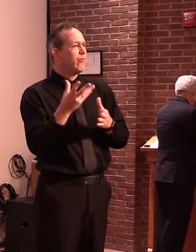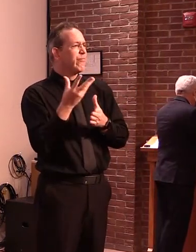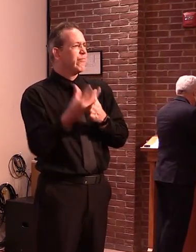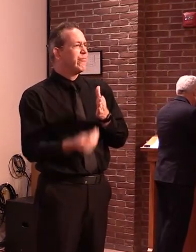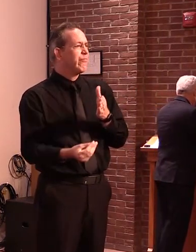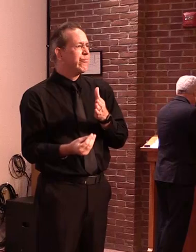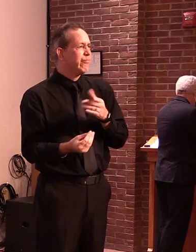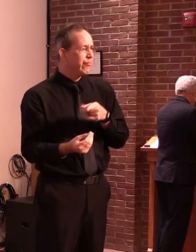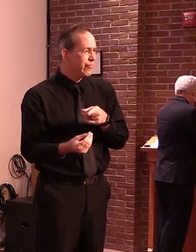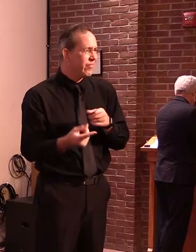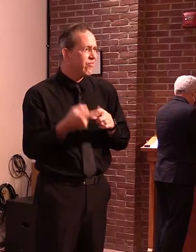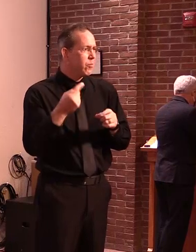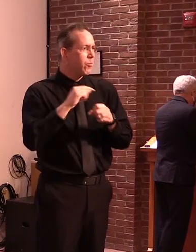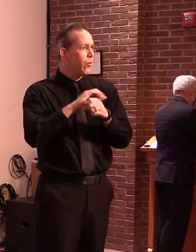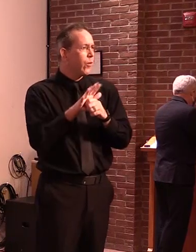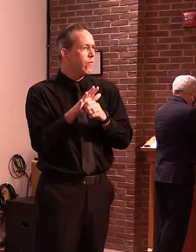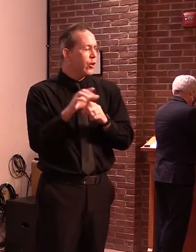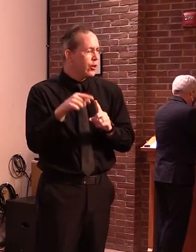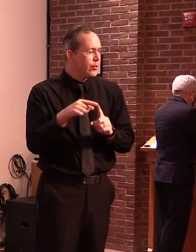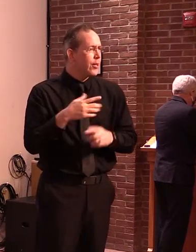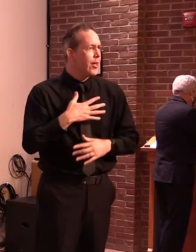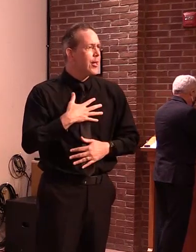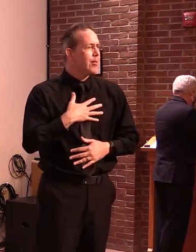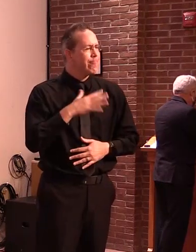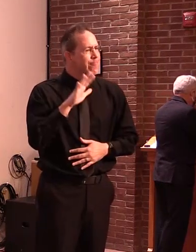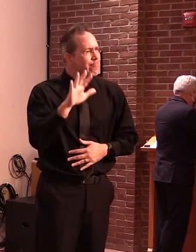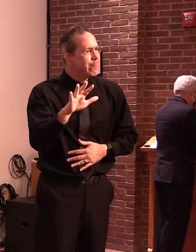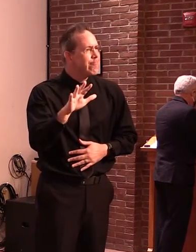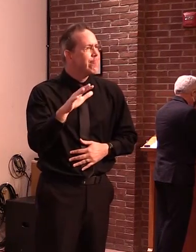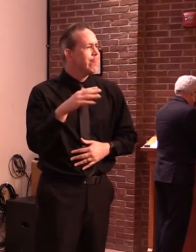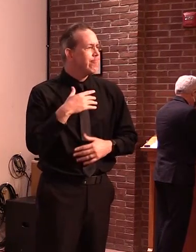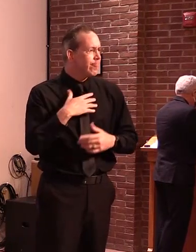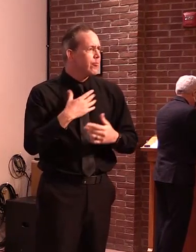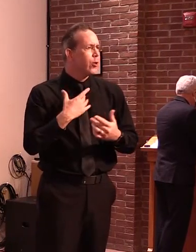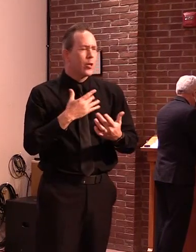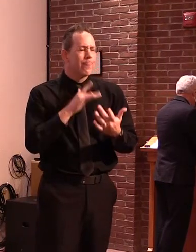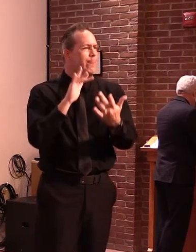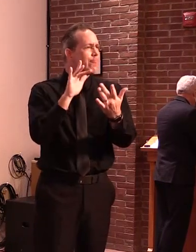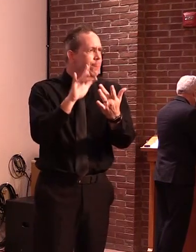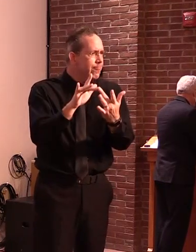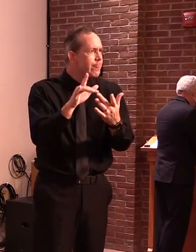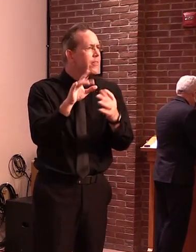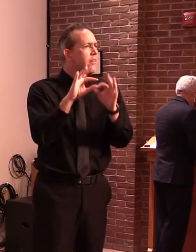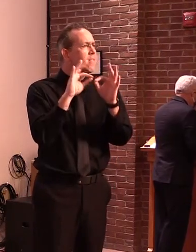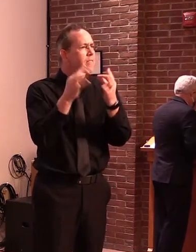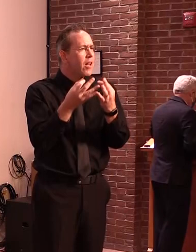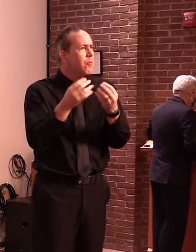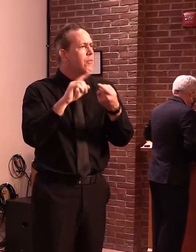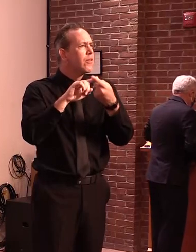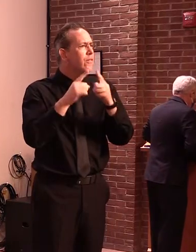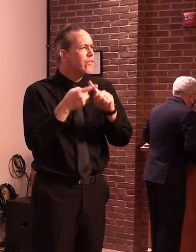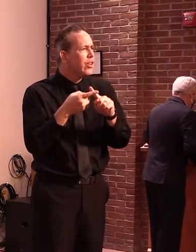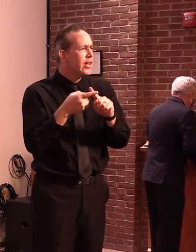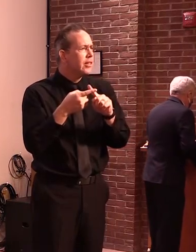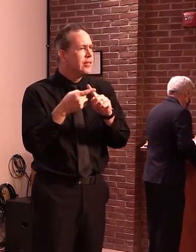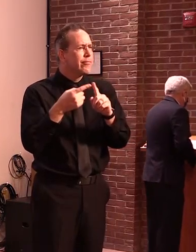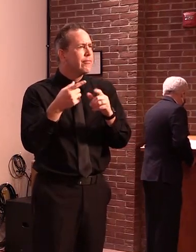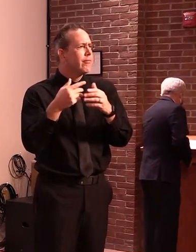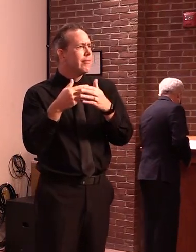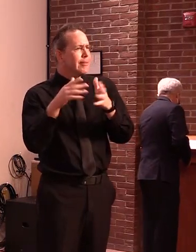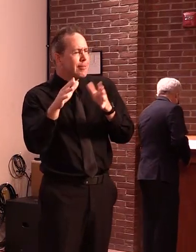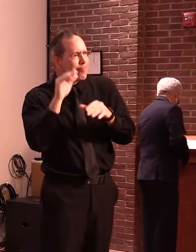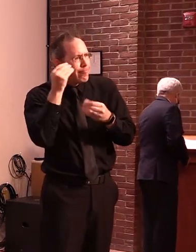send my sympathy and condolences to their family and friends. Every death is a sad loss for